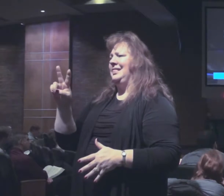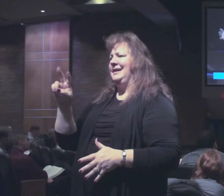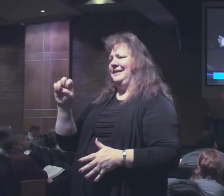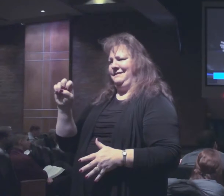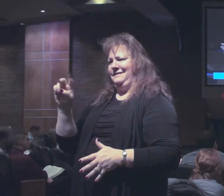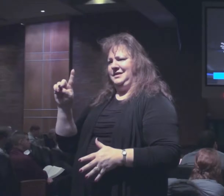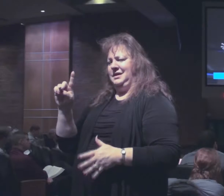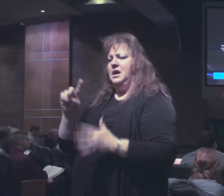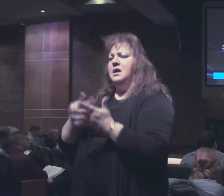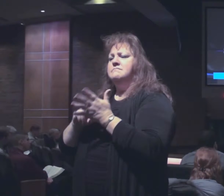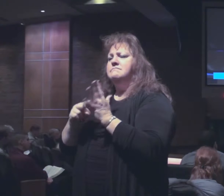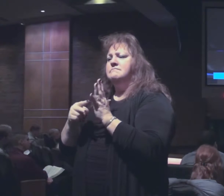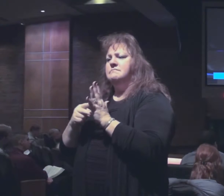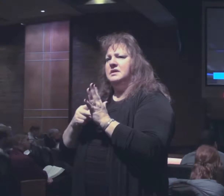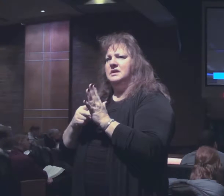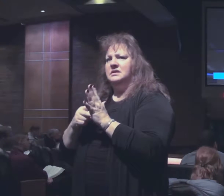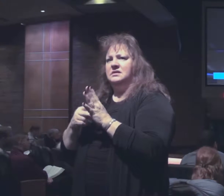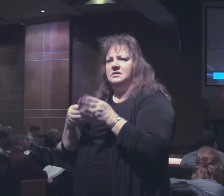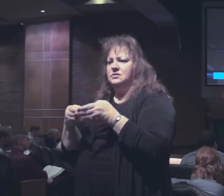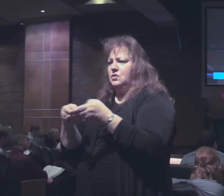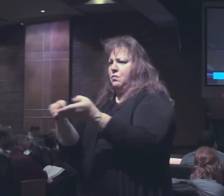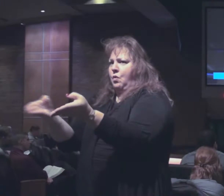you brought me to a broad place.